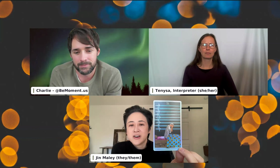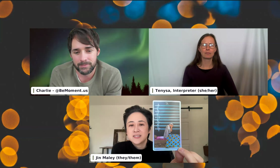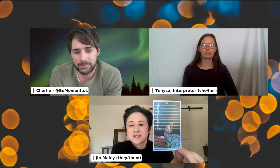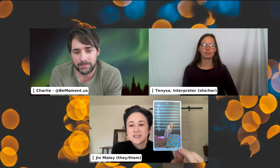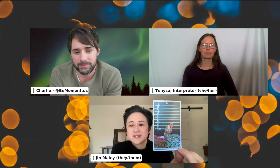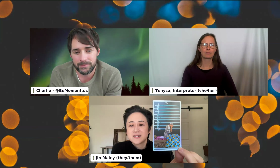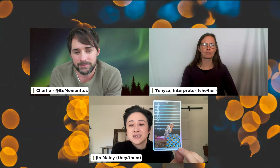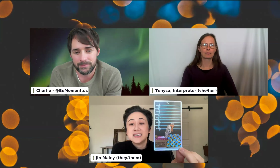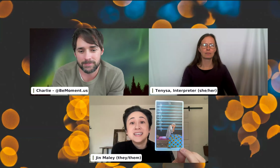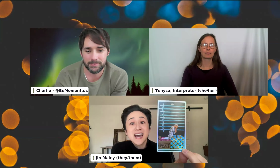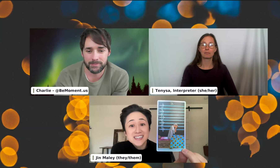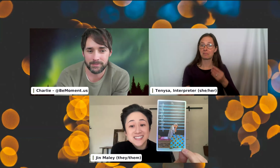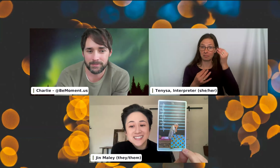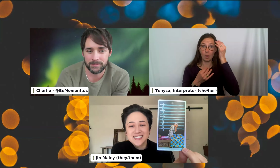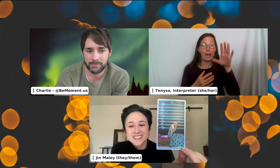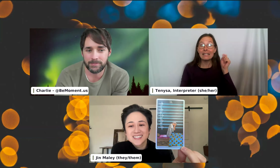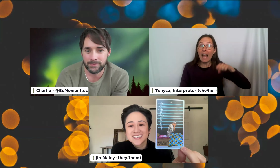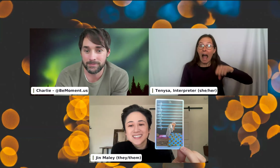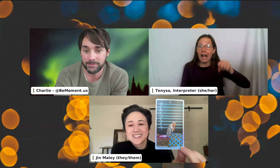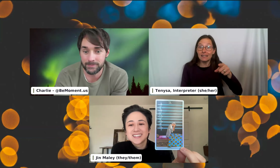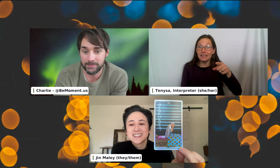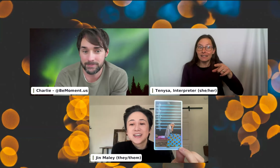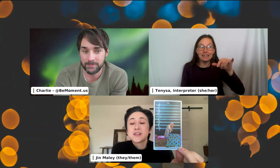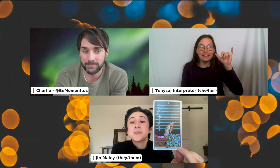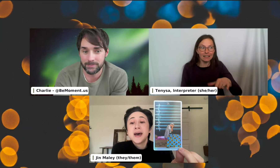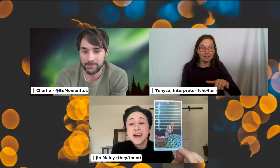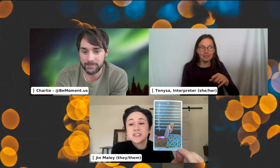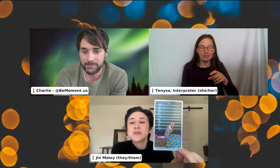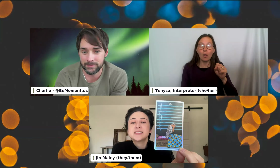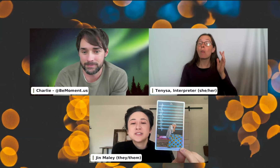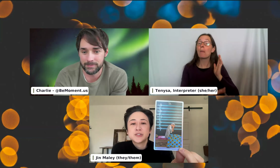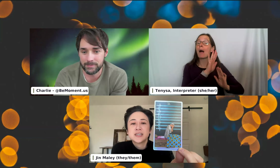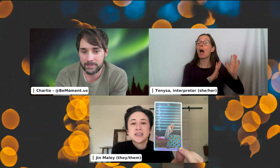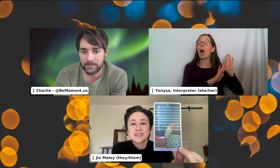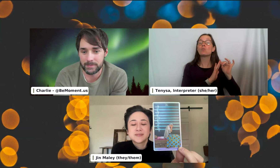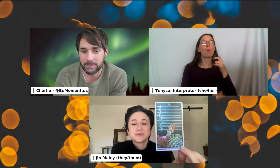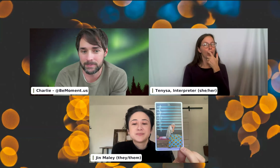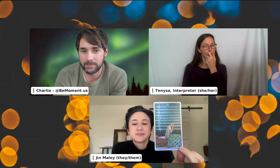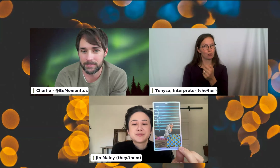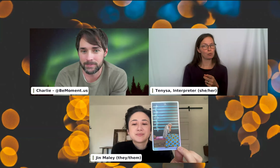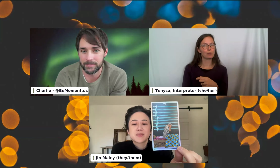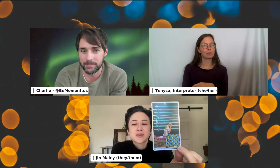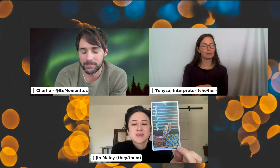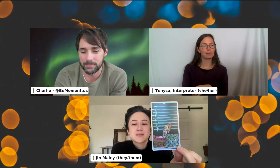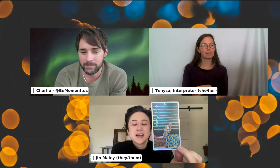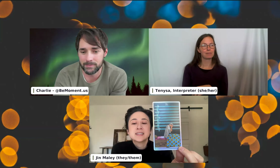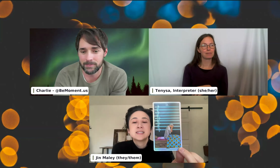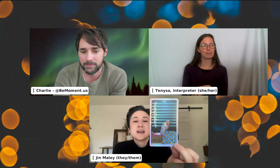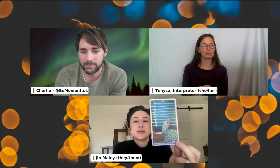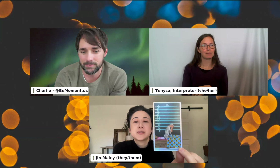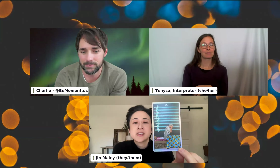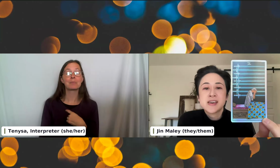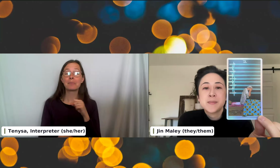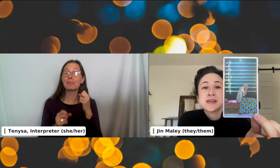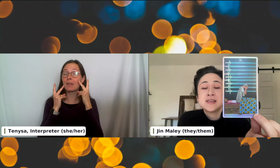Any thoughts? Yes! The past. Oh, that's interesting. I can see